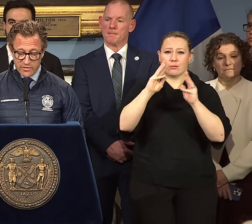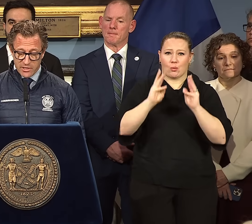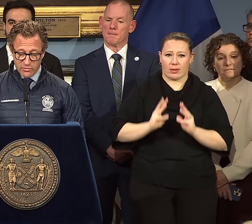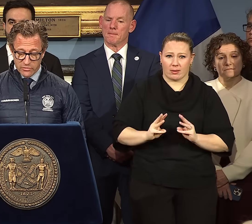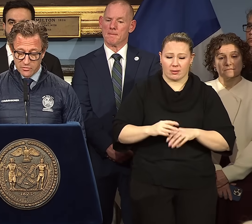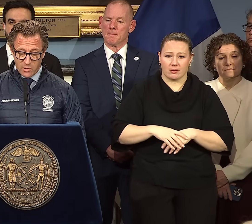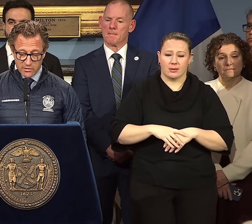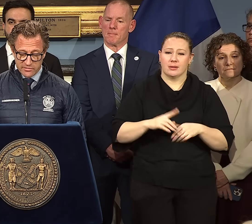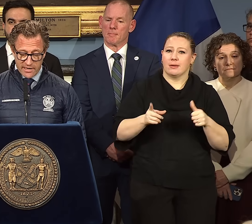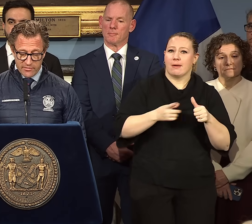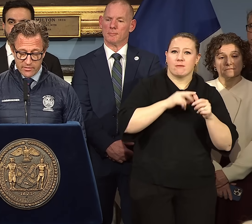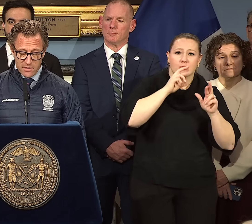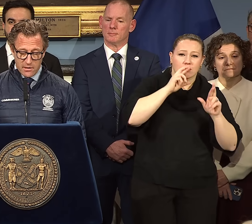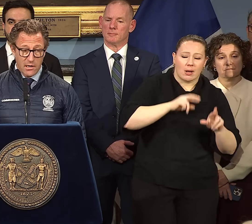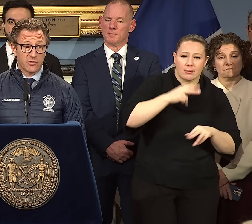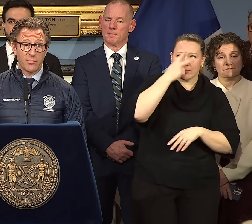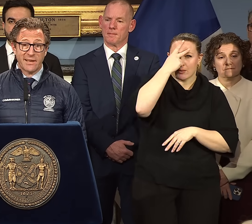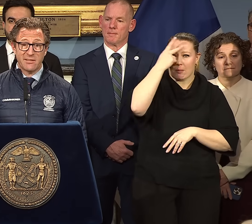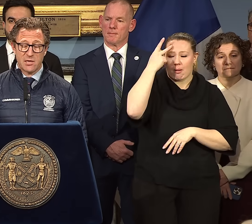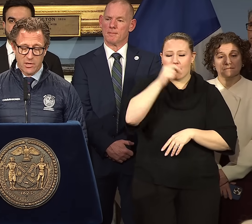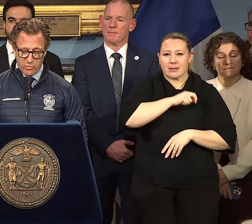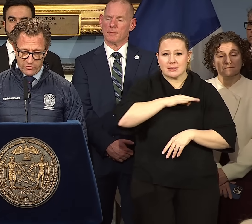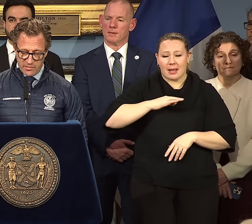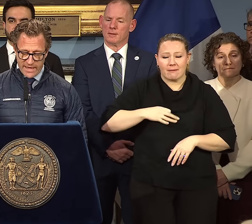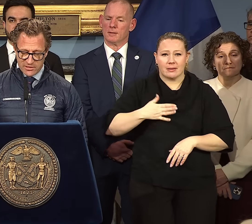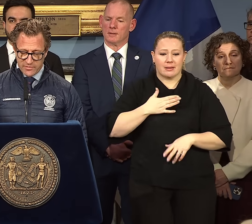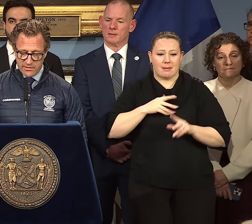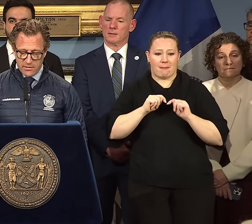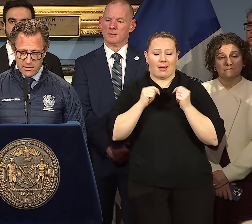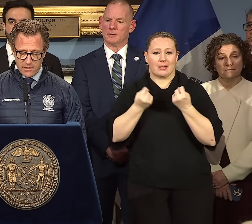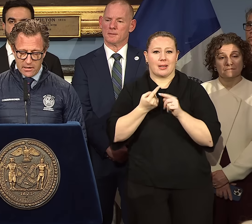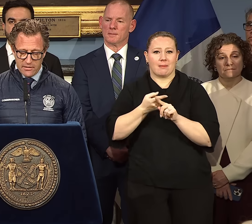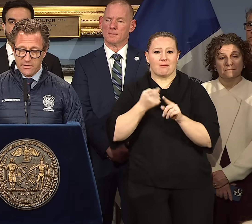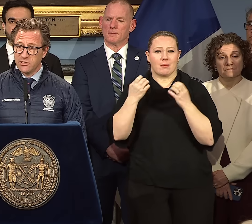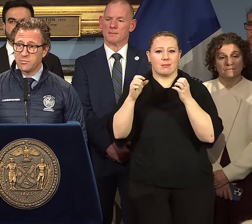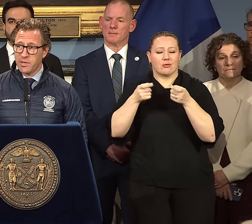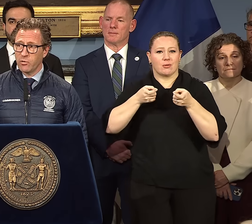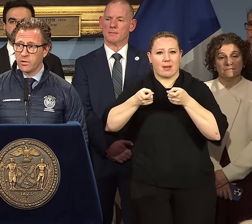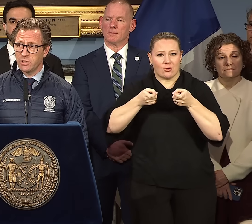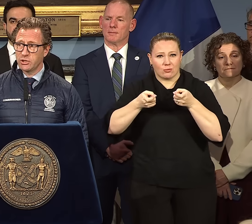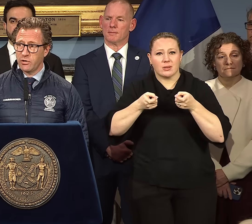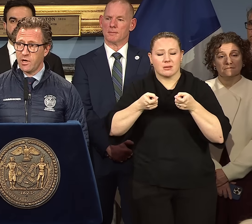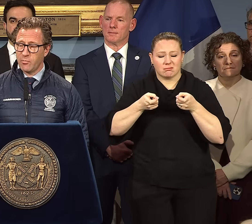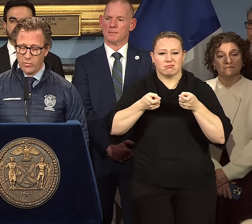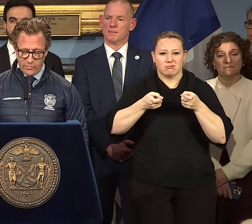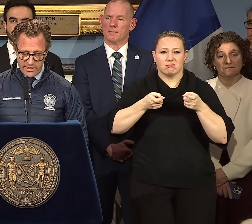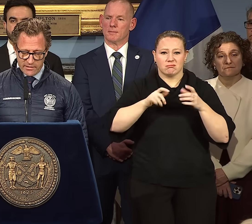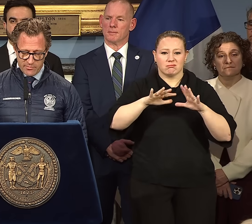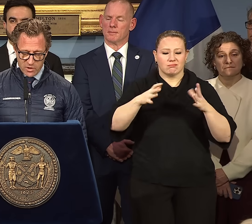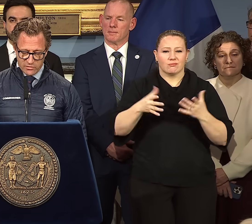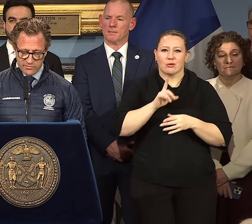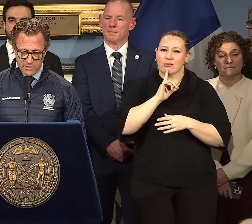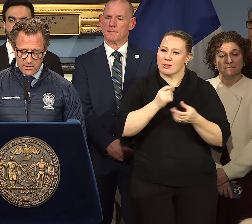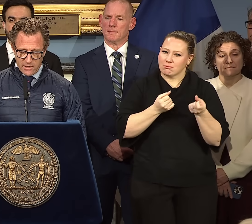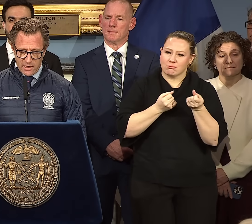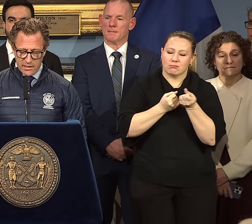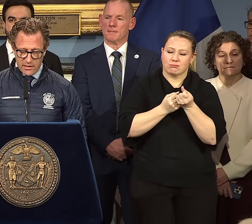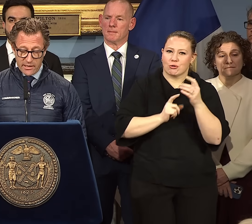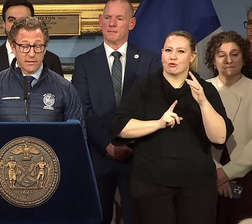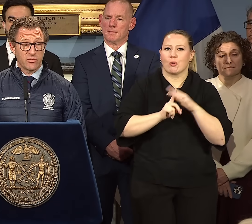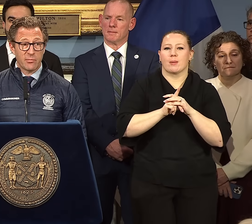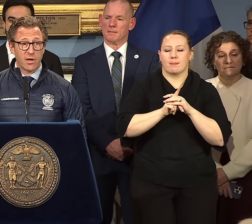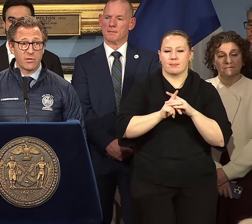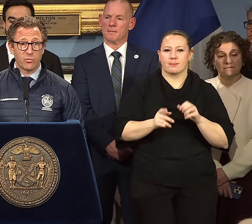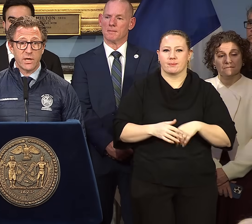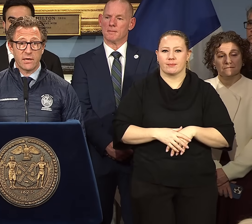responders, DOT crews, park staff, to my team in emergency management, these people really showed up when we needed them most.